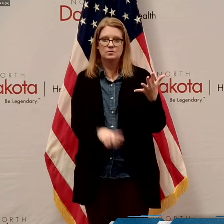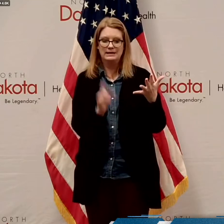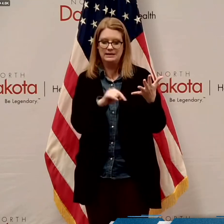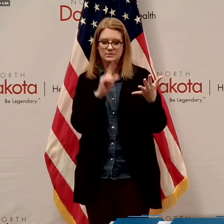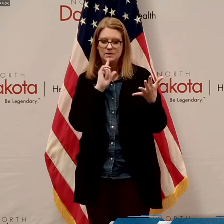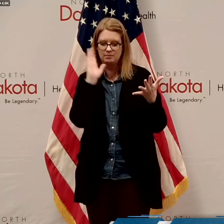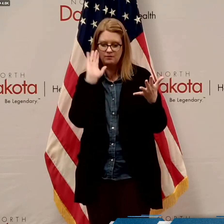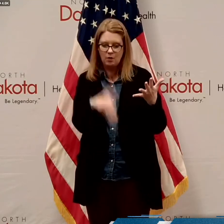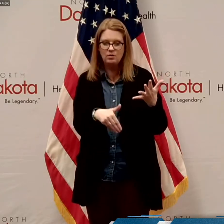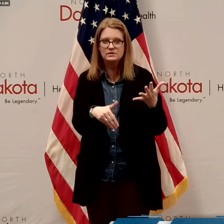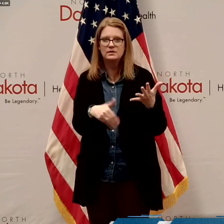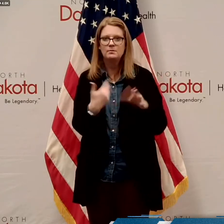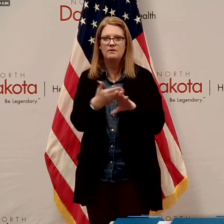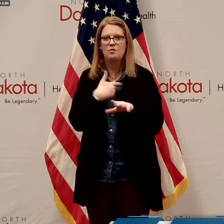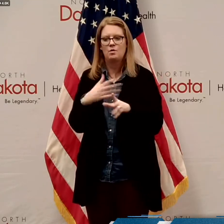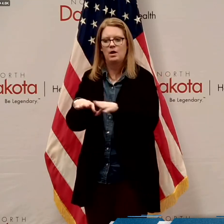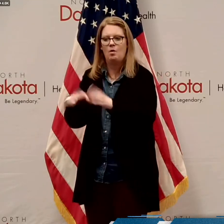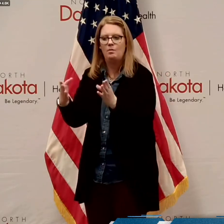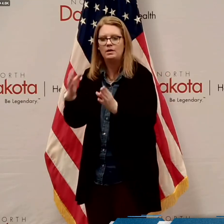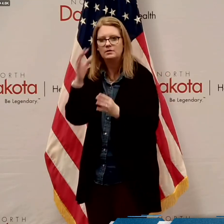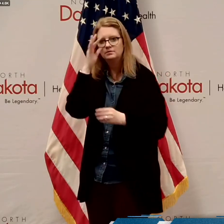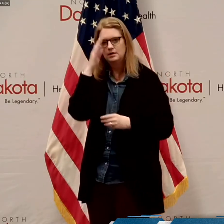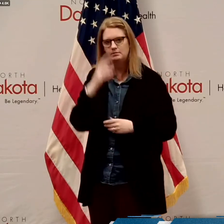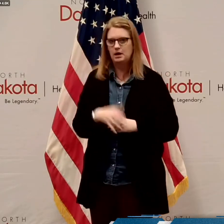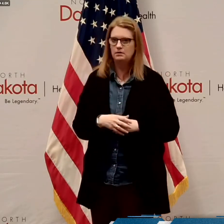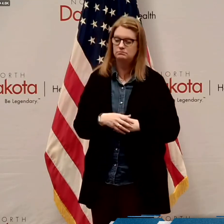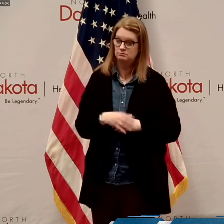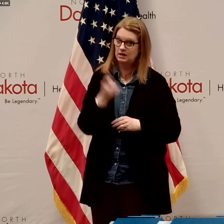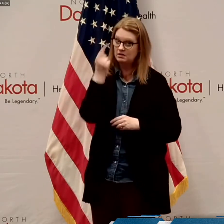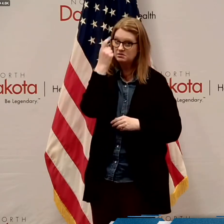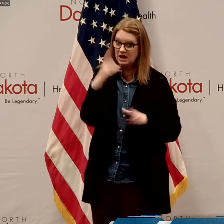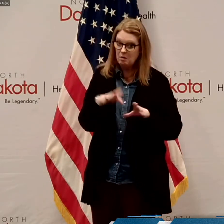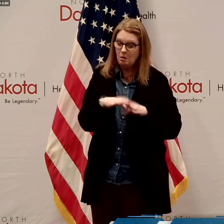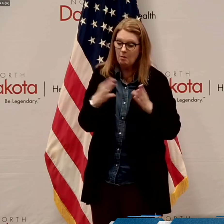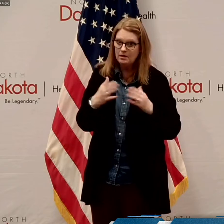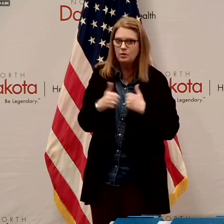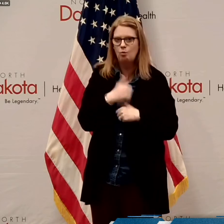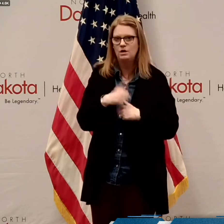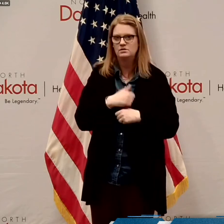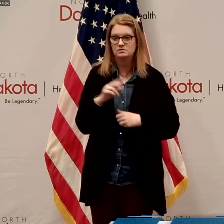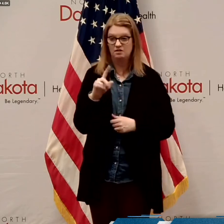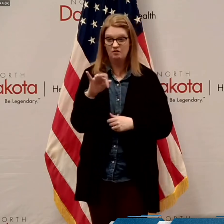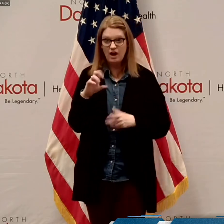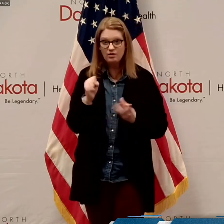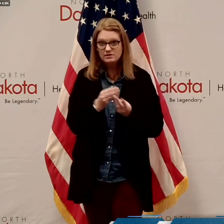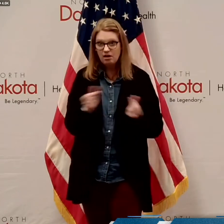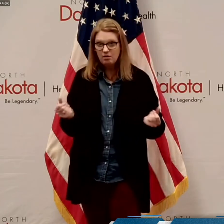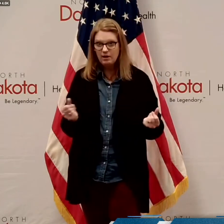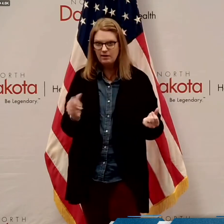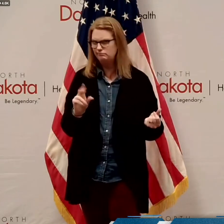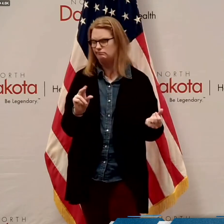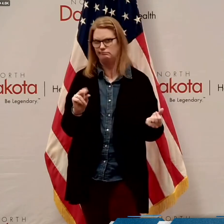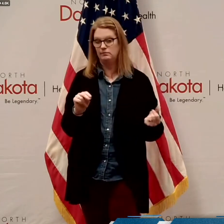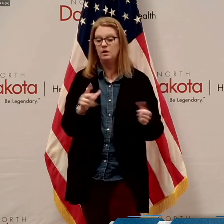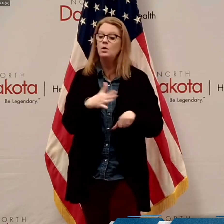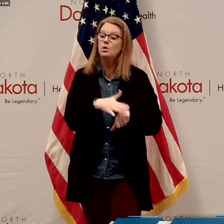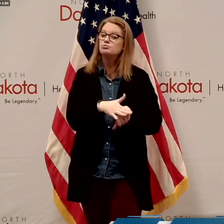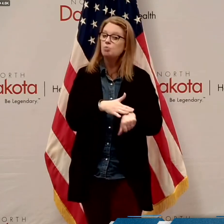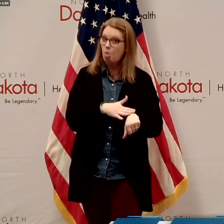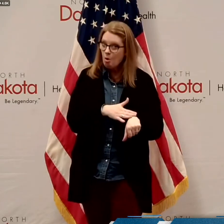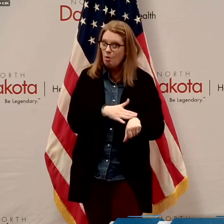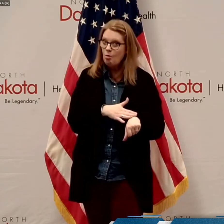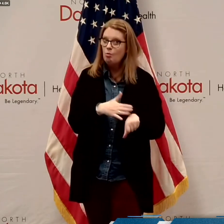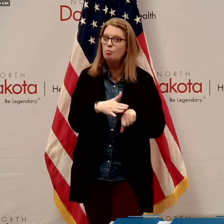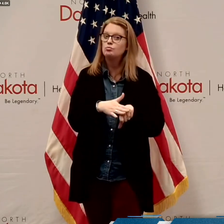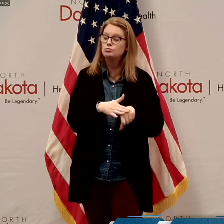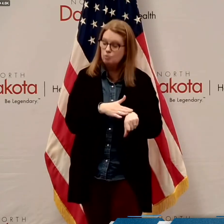Because reopening there's risk with reopening, because this virus has not gone away. We've slowed it down with